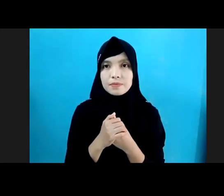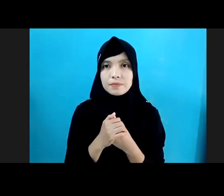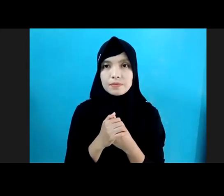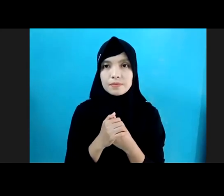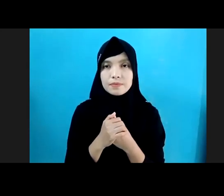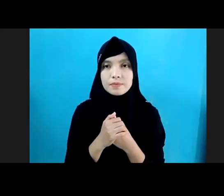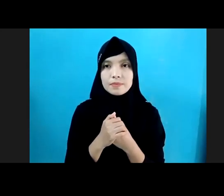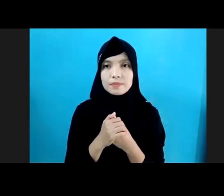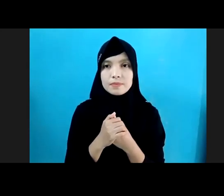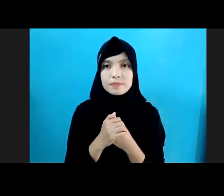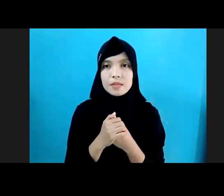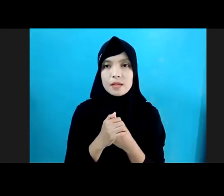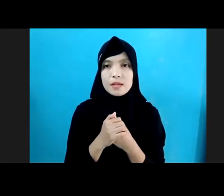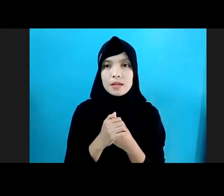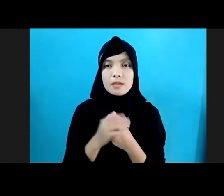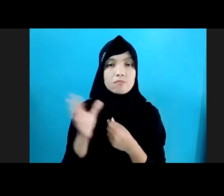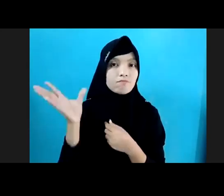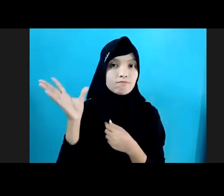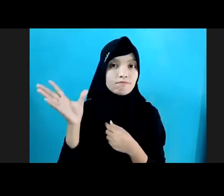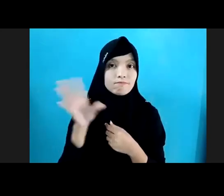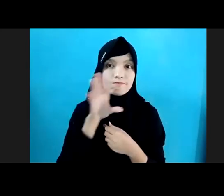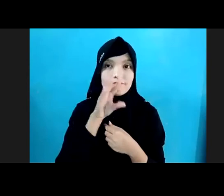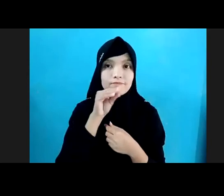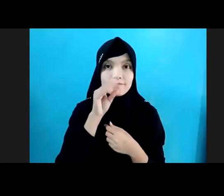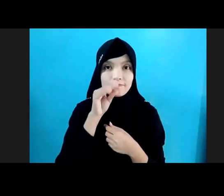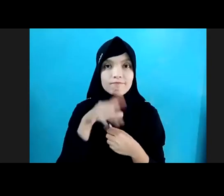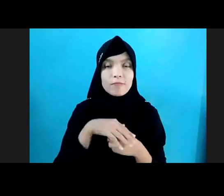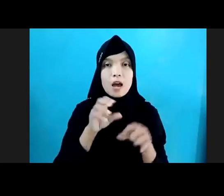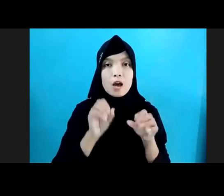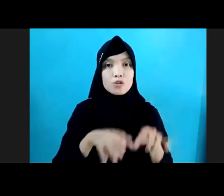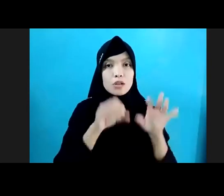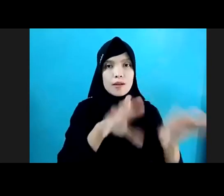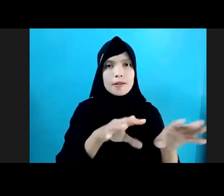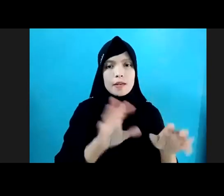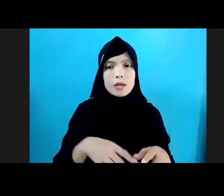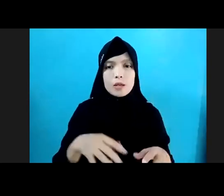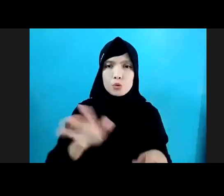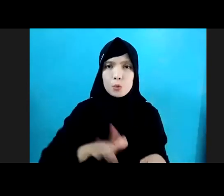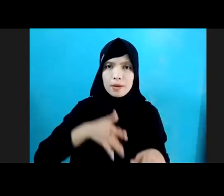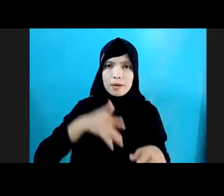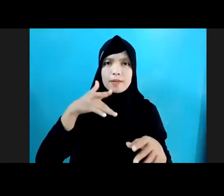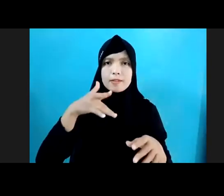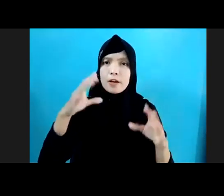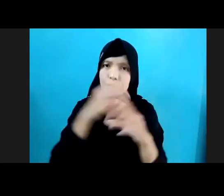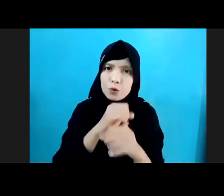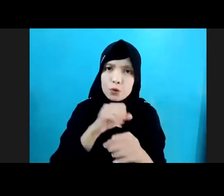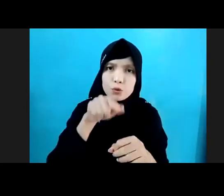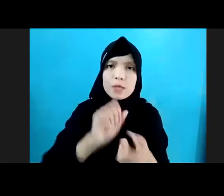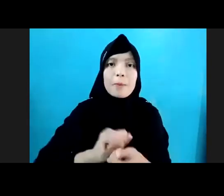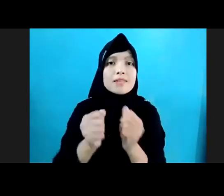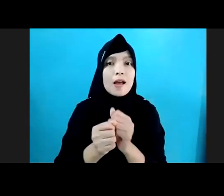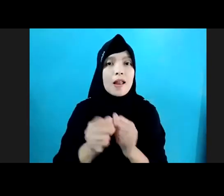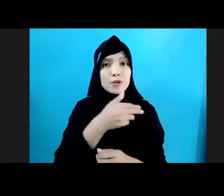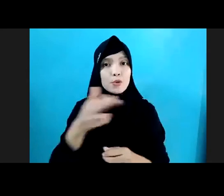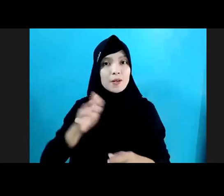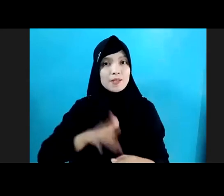And We Wanted To Acknowledge The Challenges That Your Country Is Facing With COVID At The Minute So I Hope Our Governments